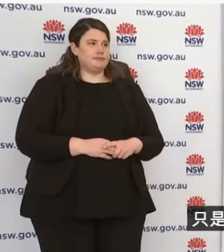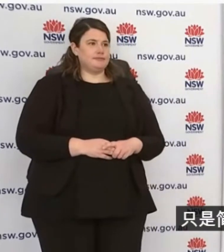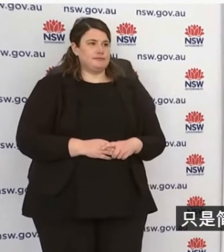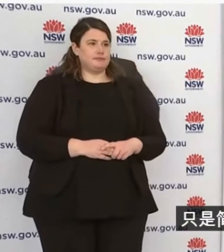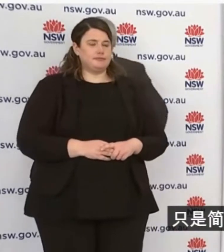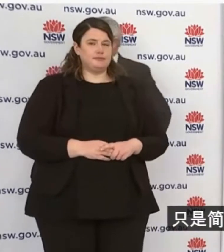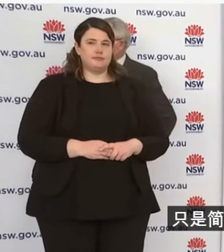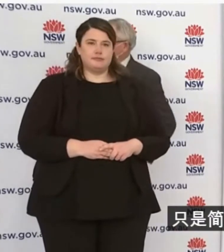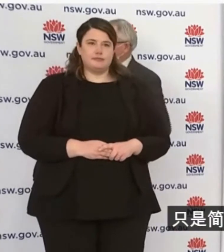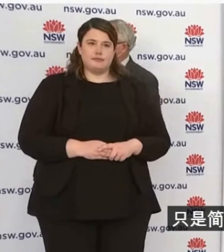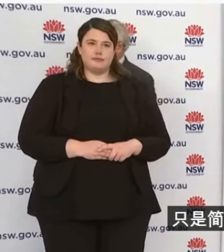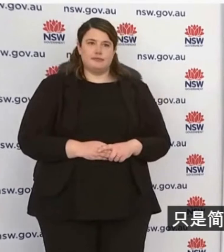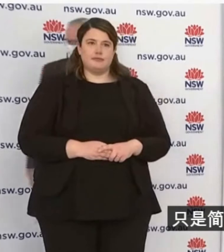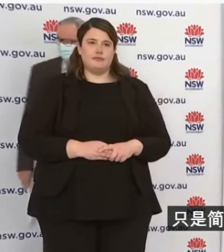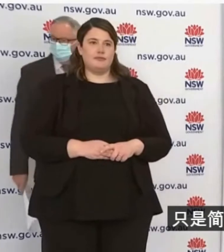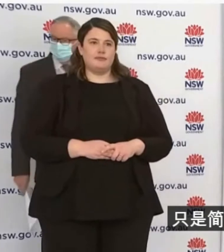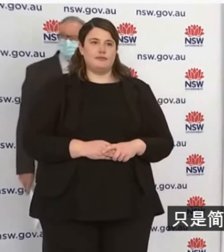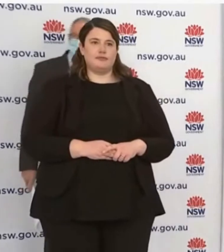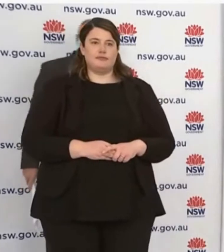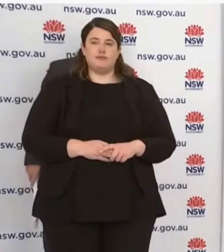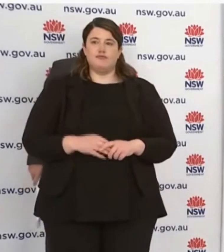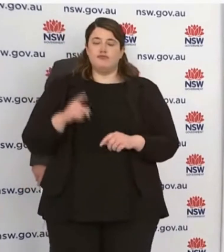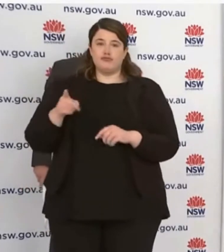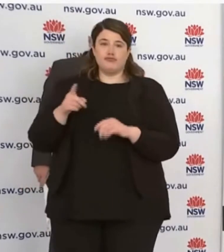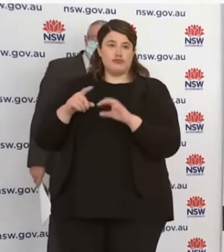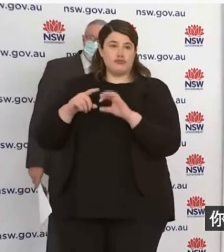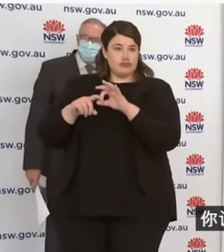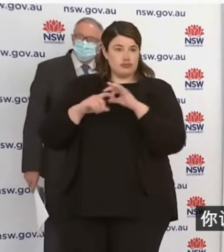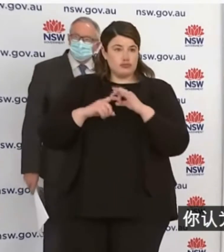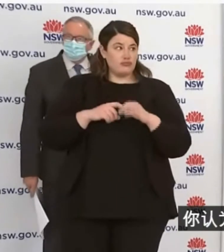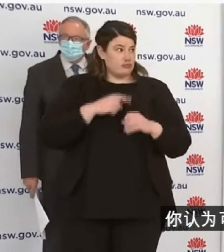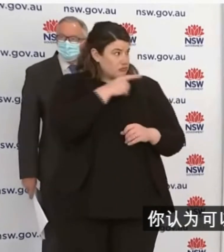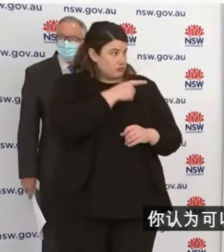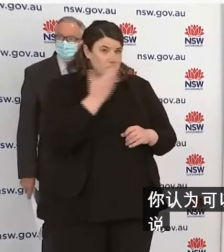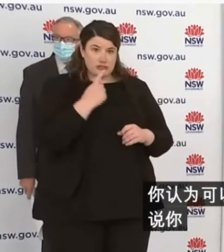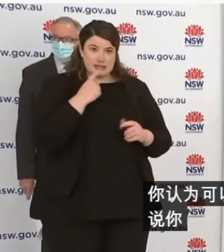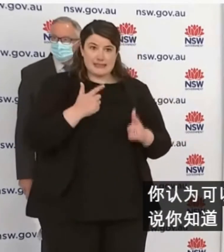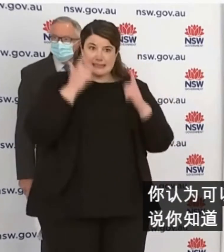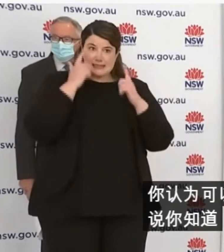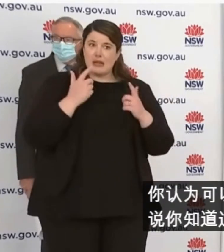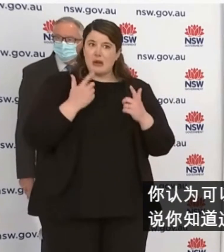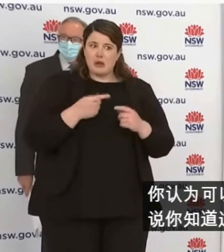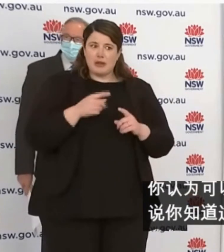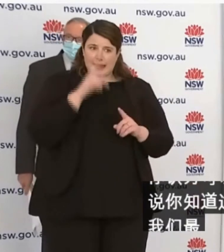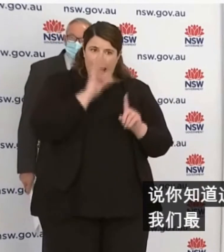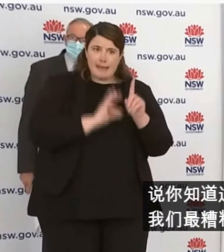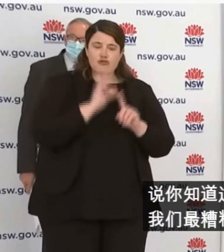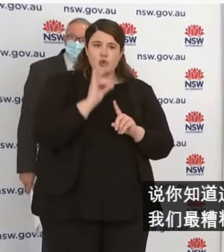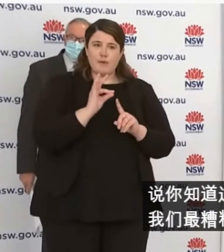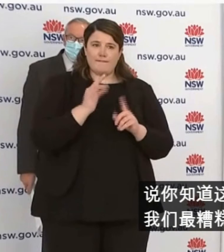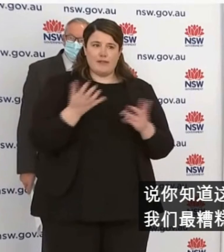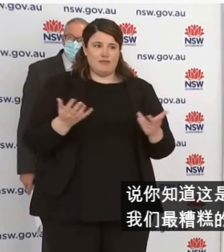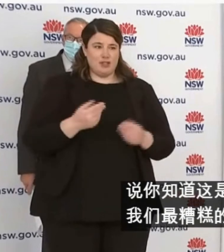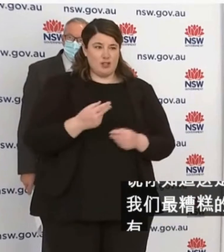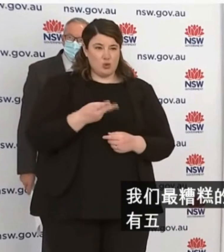thank you. Has just said that there is more that can be done. At what point do you consider that, seeing, this is our worst